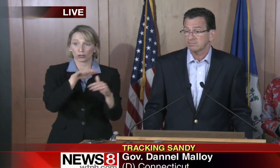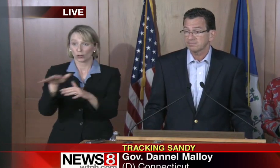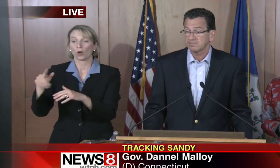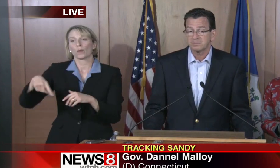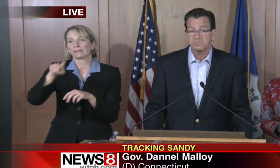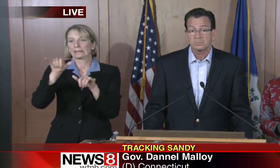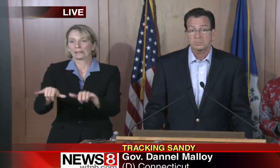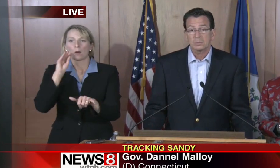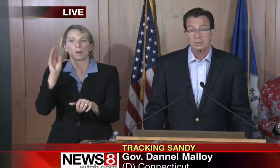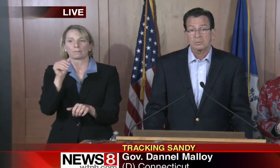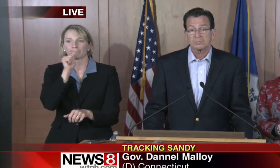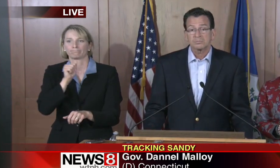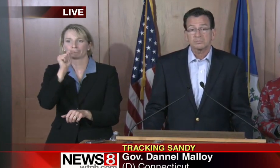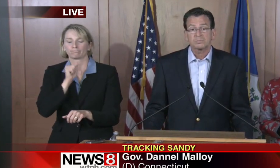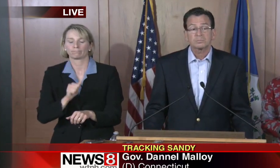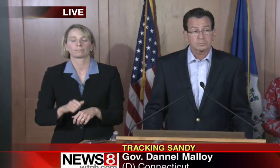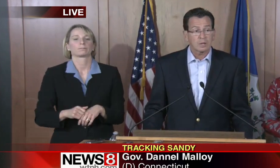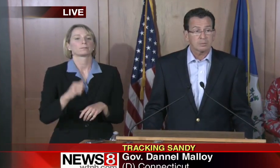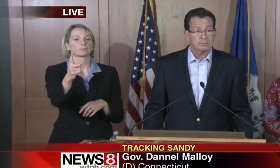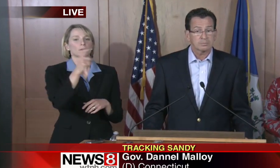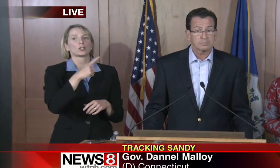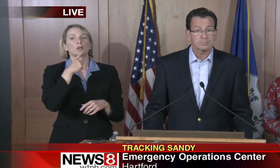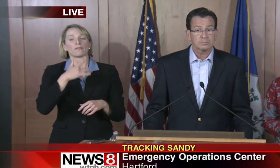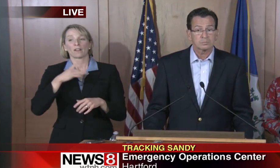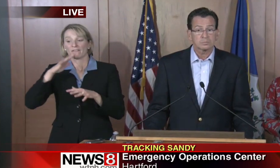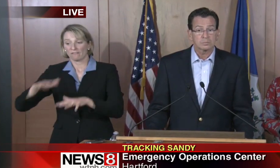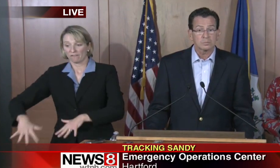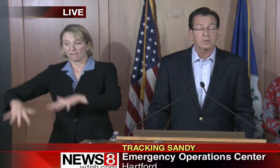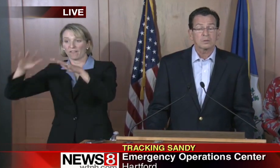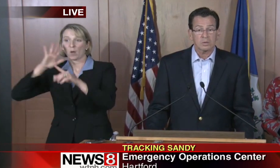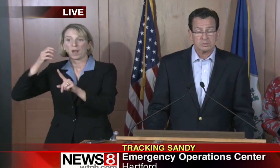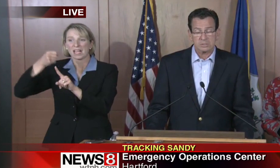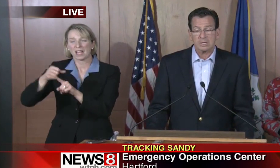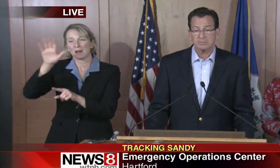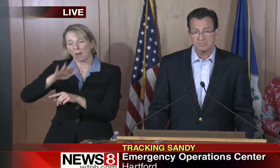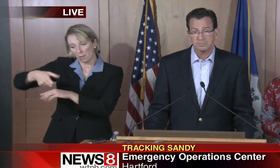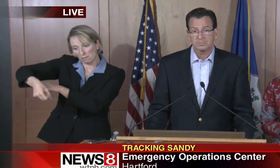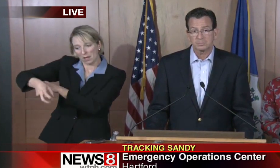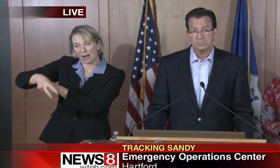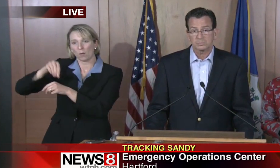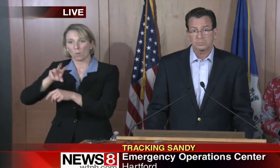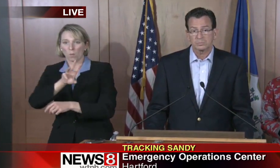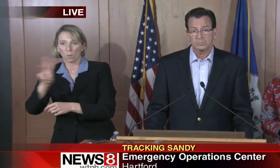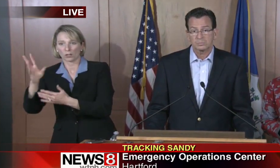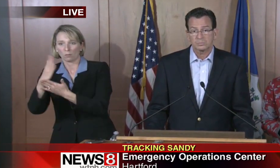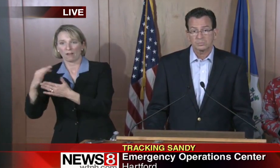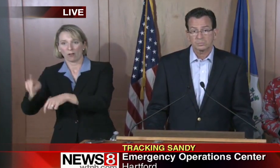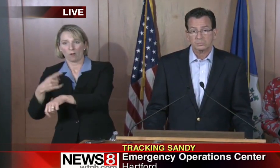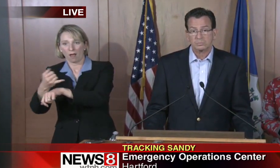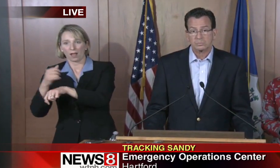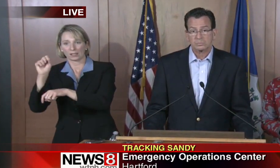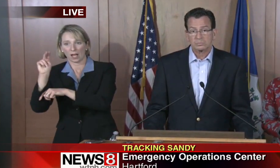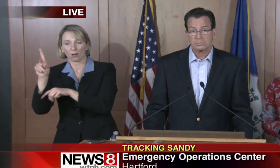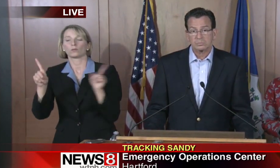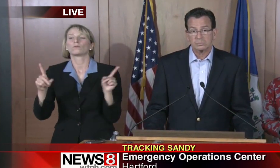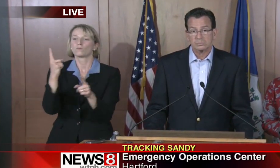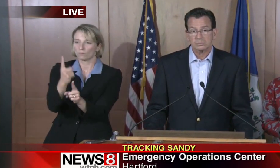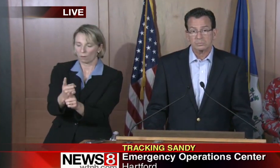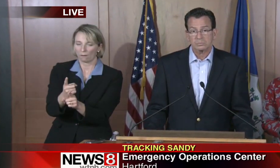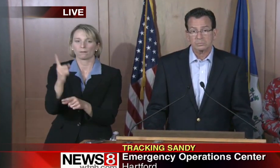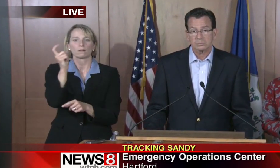this out. So these historic flood levels occur around midnight tonight in the Western Sound. The Western Sound. What's the estimation and how long it'll